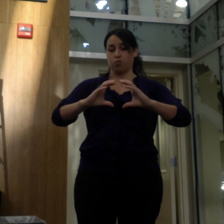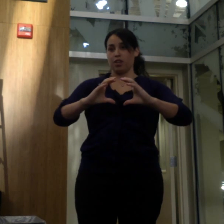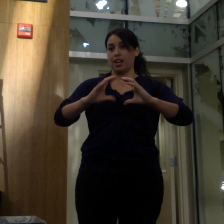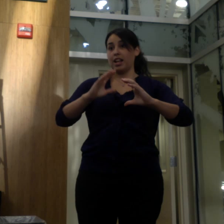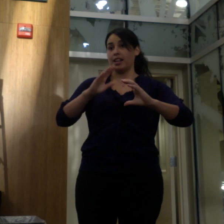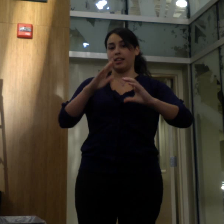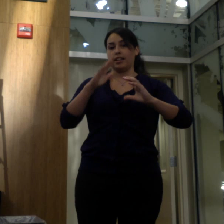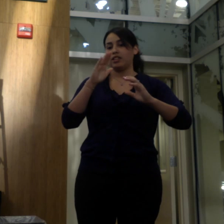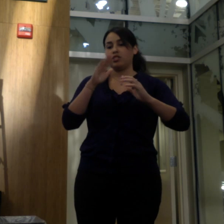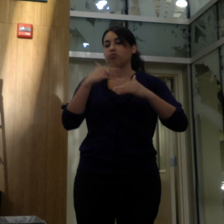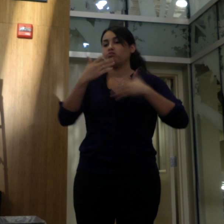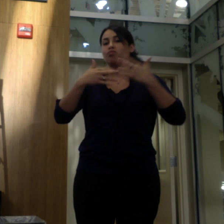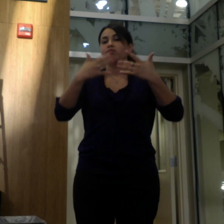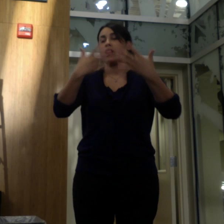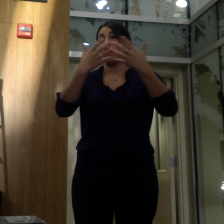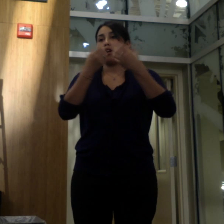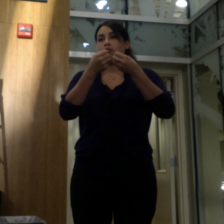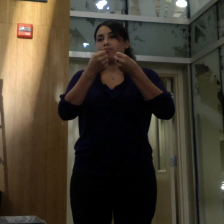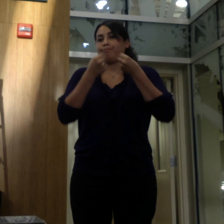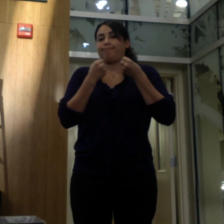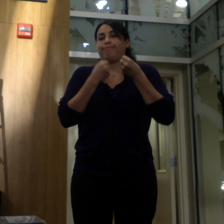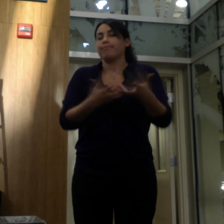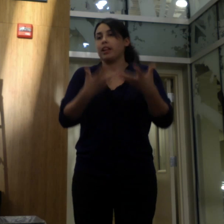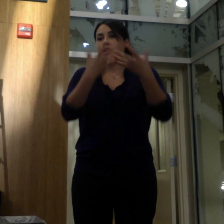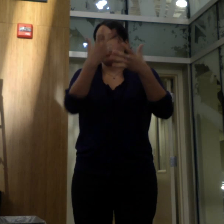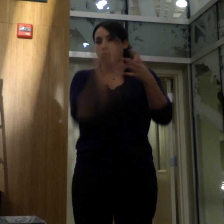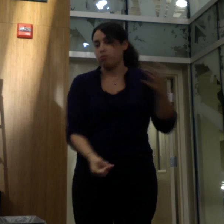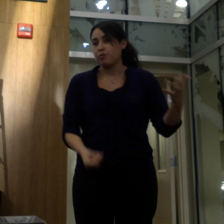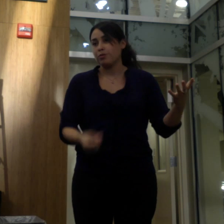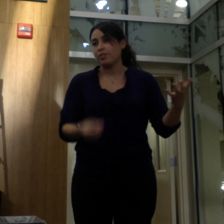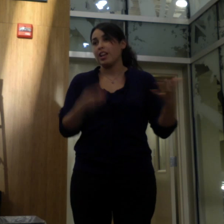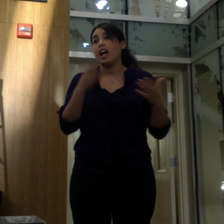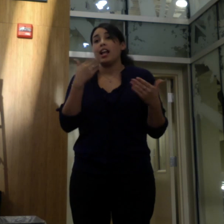way. Houses have been known to drop into sinkholes.